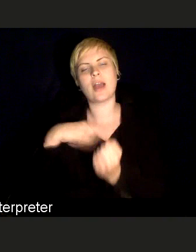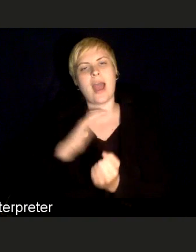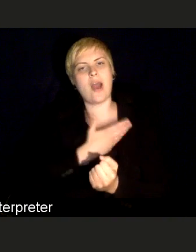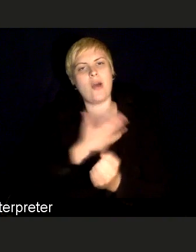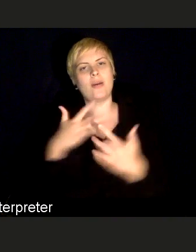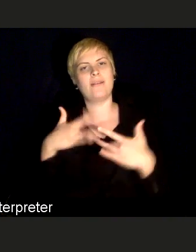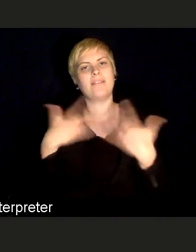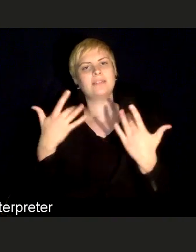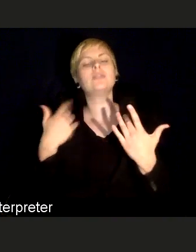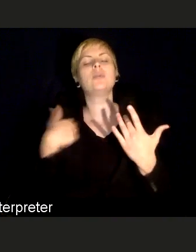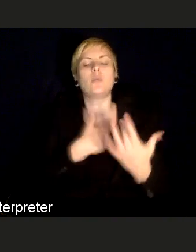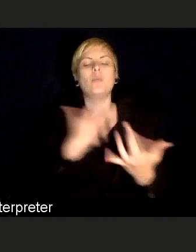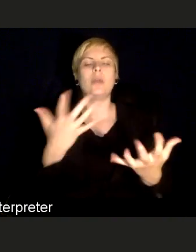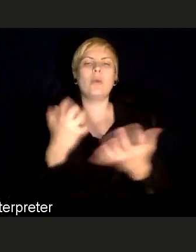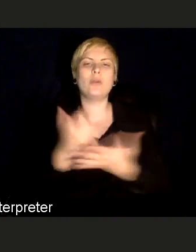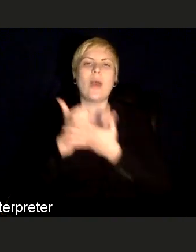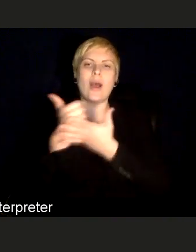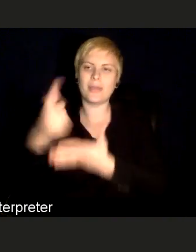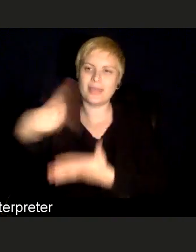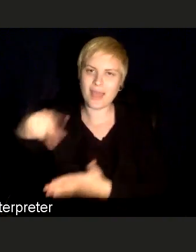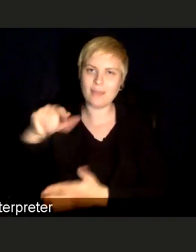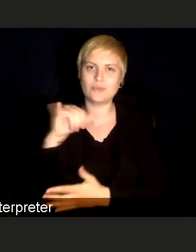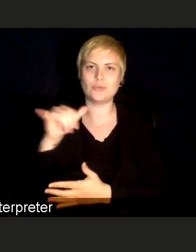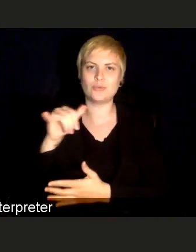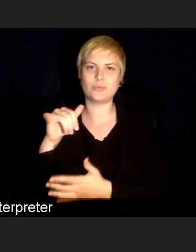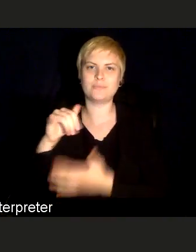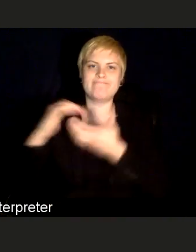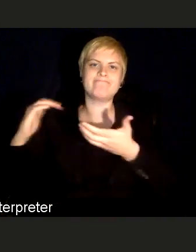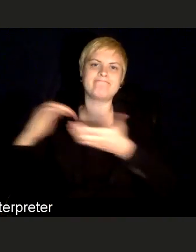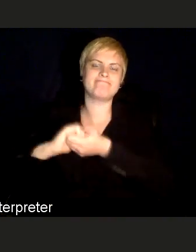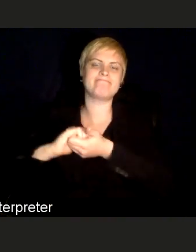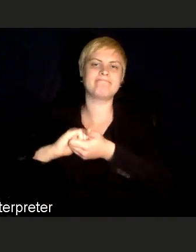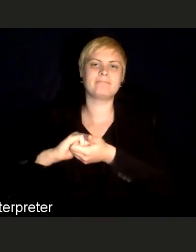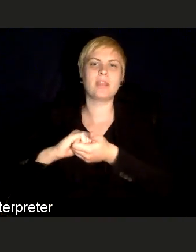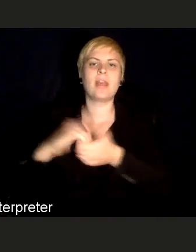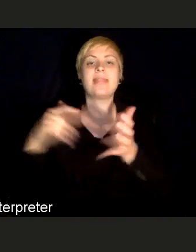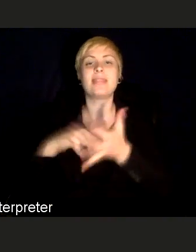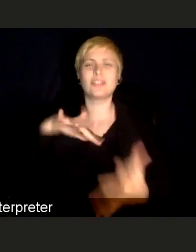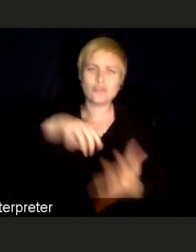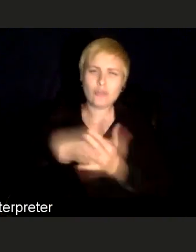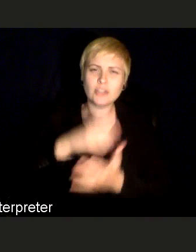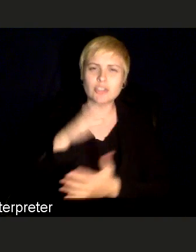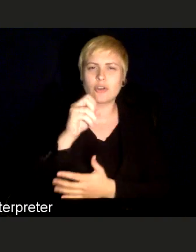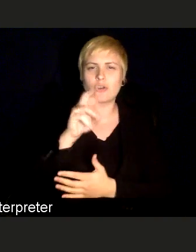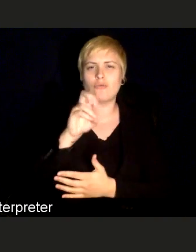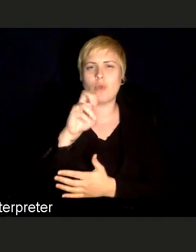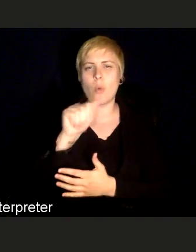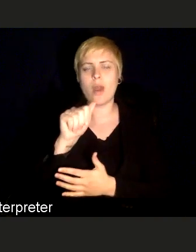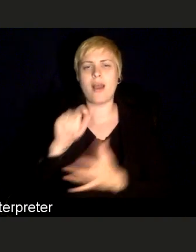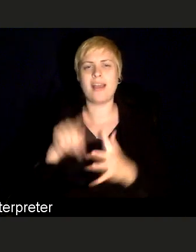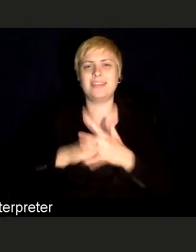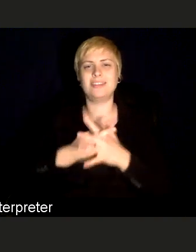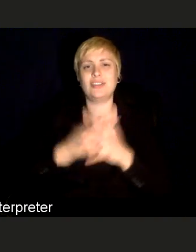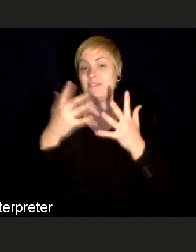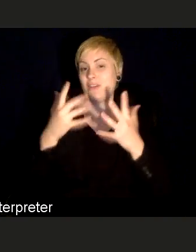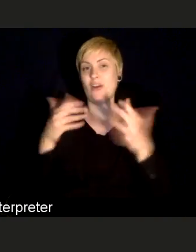time of need. Since this Crush Corona initiative has been started, they have their own Facebook page,